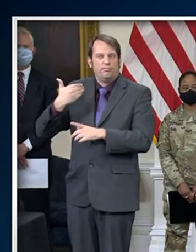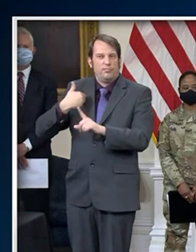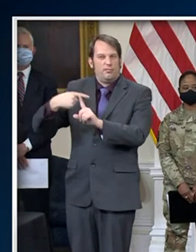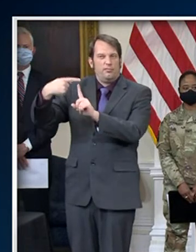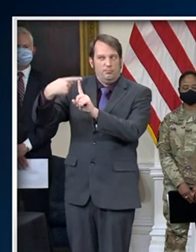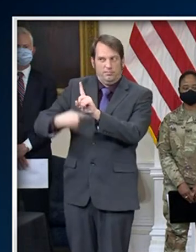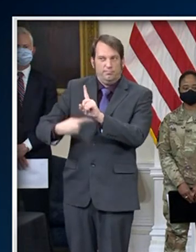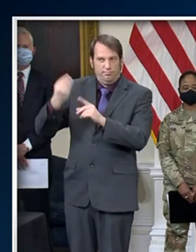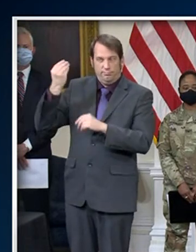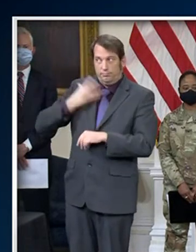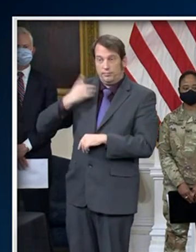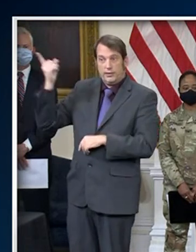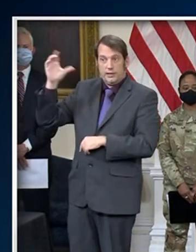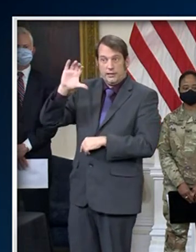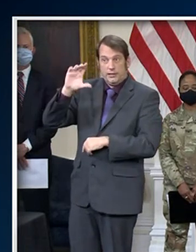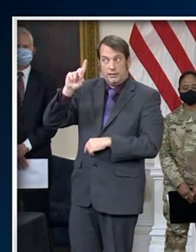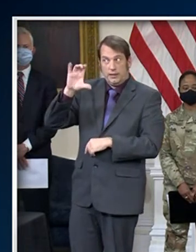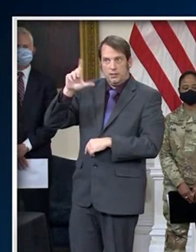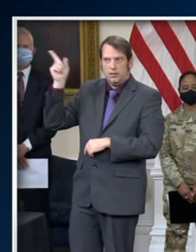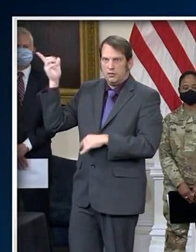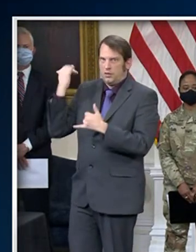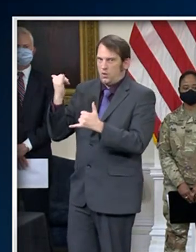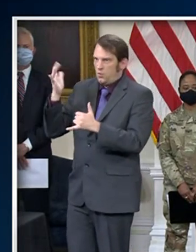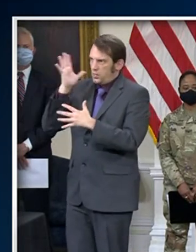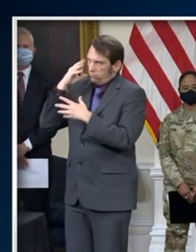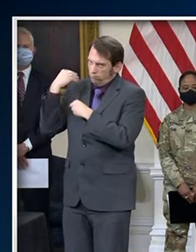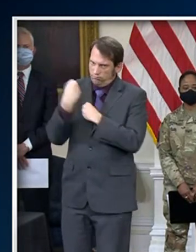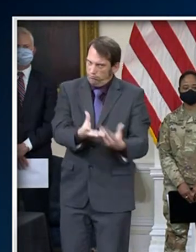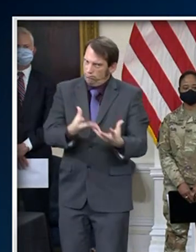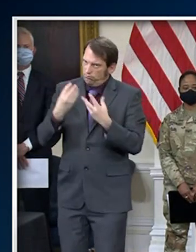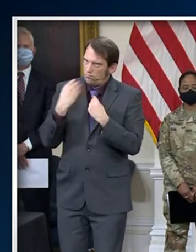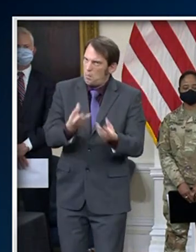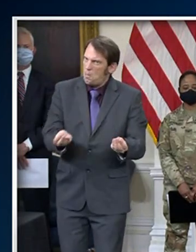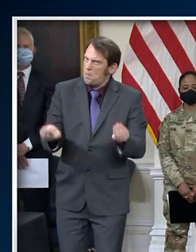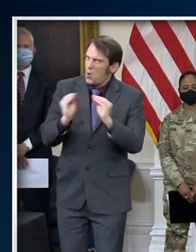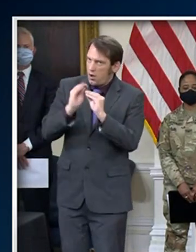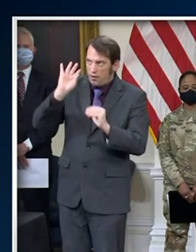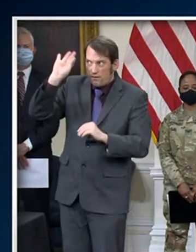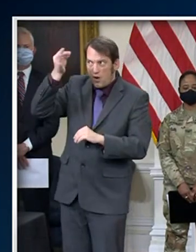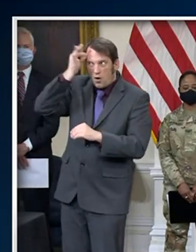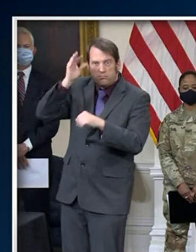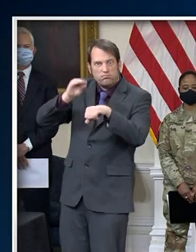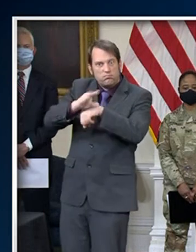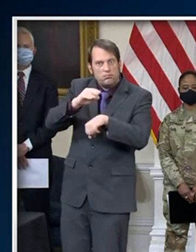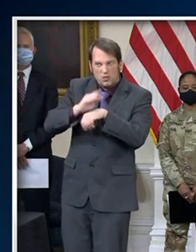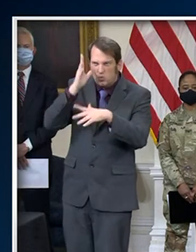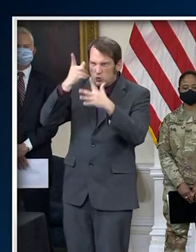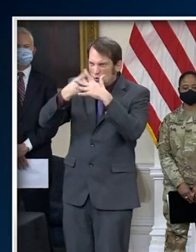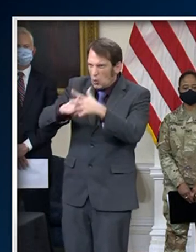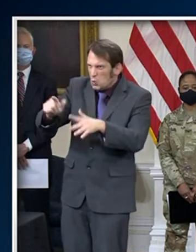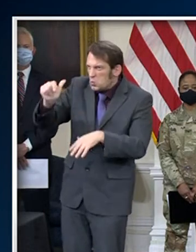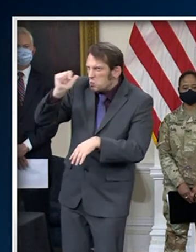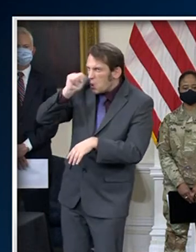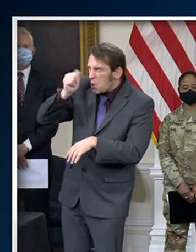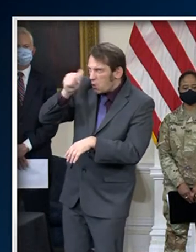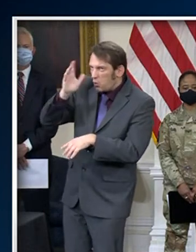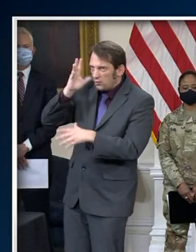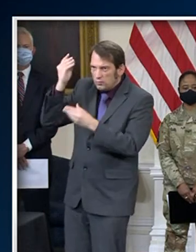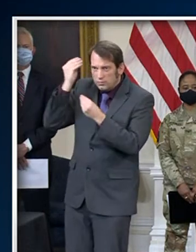will provide additional federal guidance this week, I believe tomorrow, on steps to get school systems safely